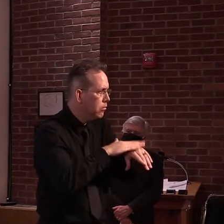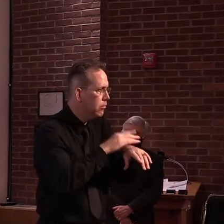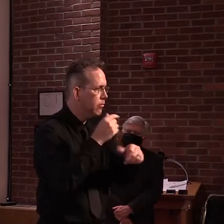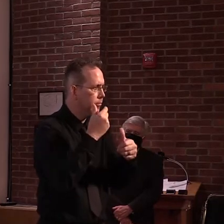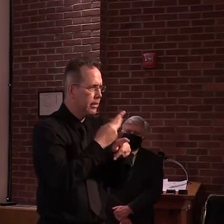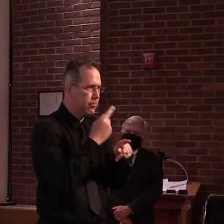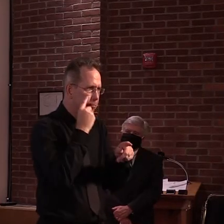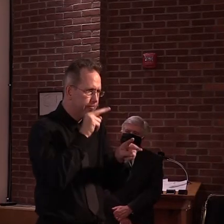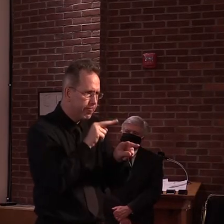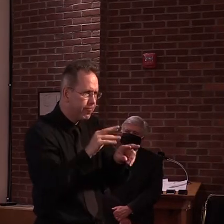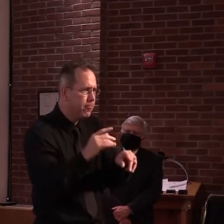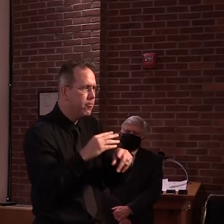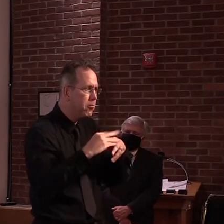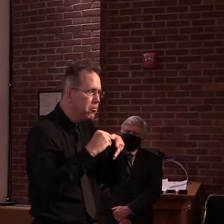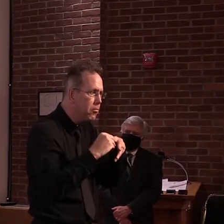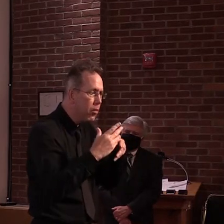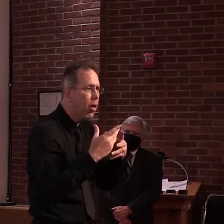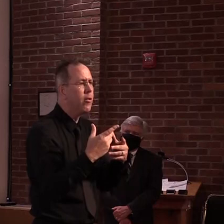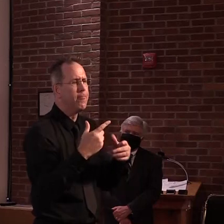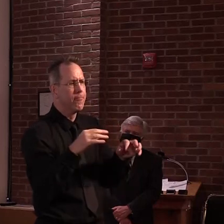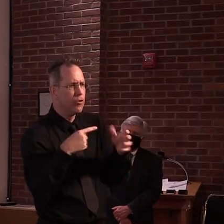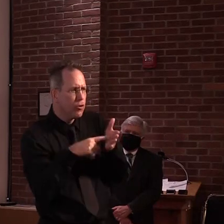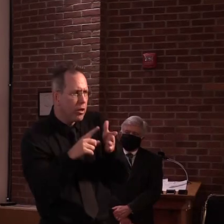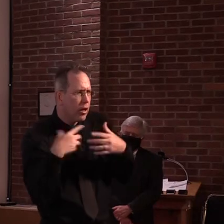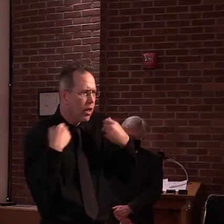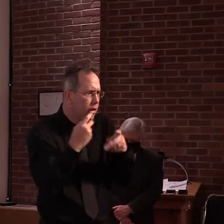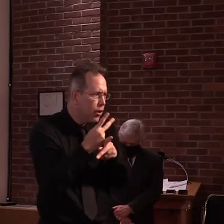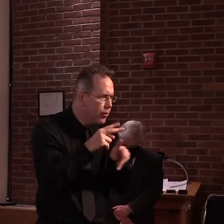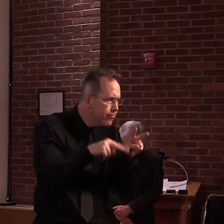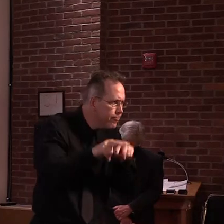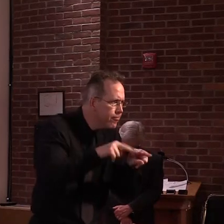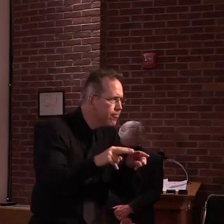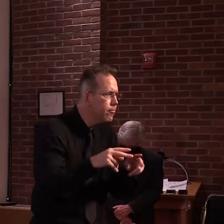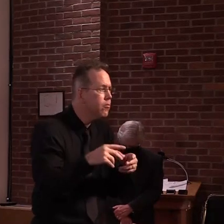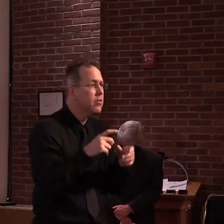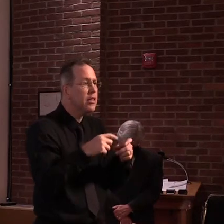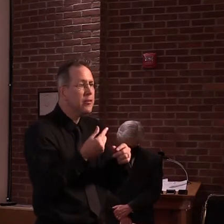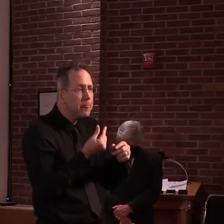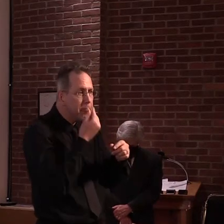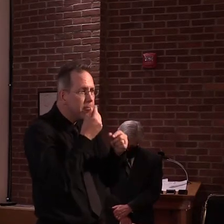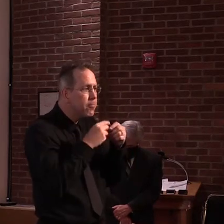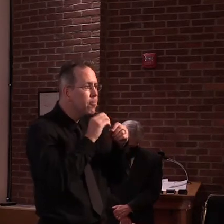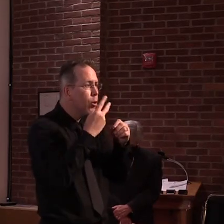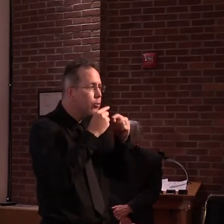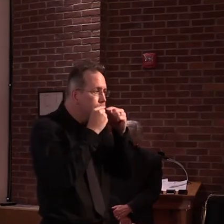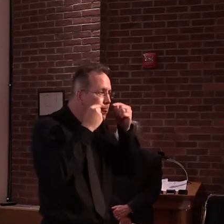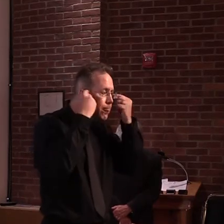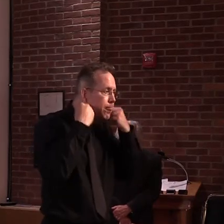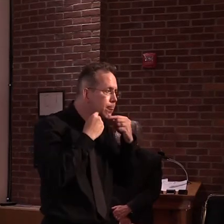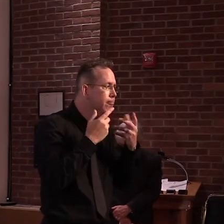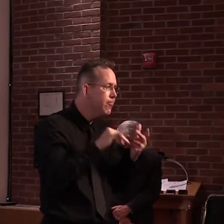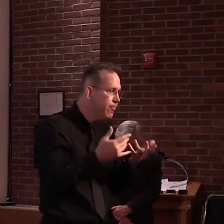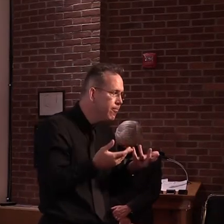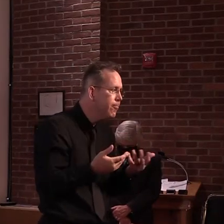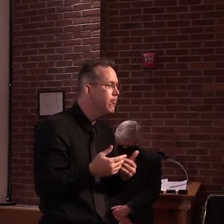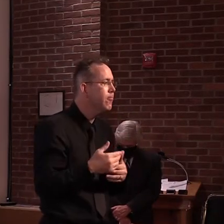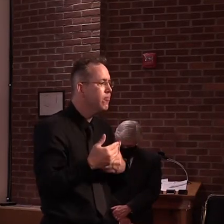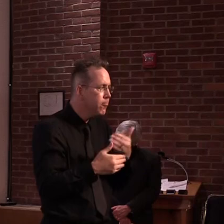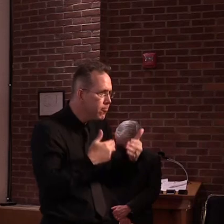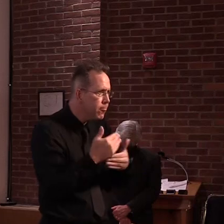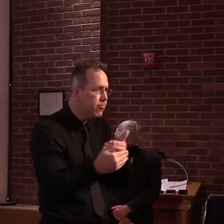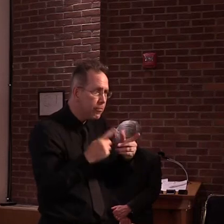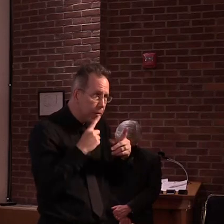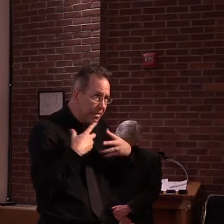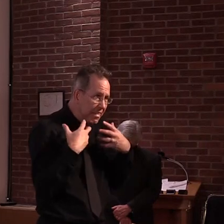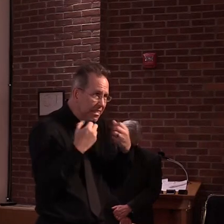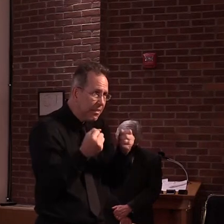services, perhaps oxygen, and try to get them through a challenging part of their illness without it graduating